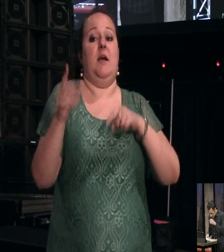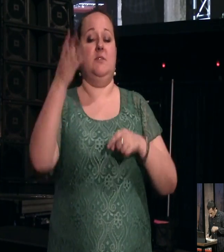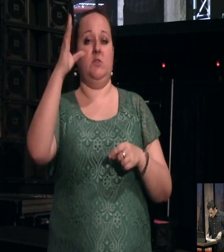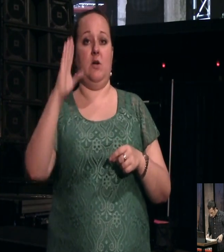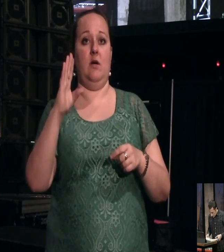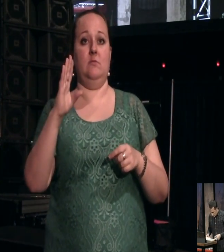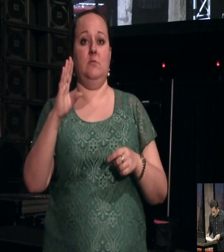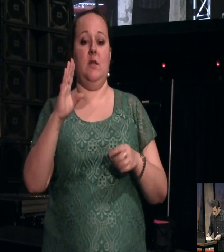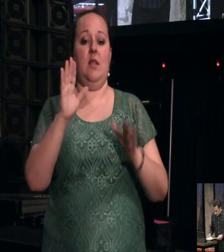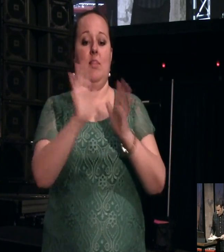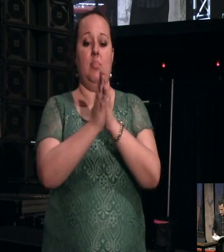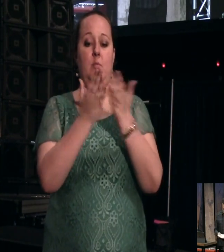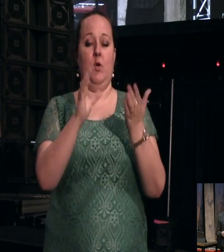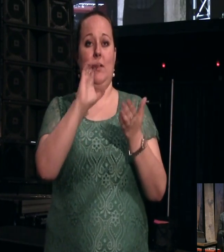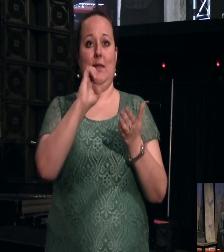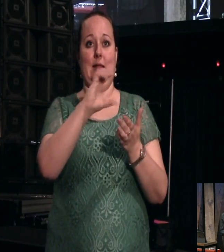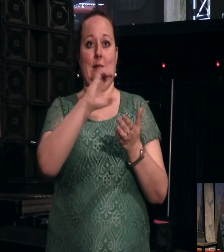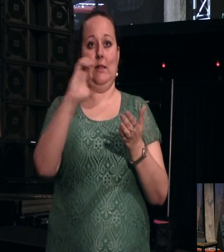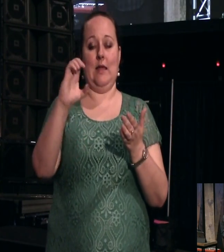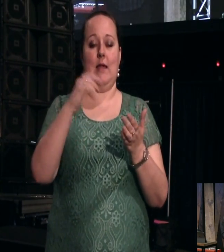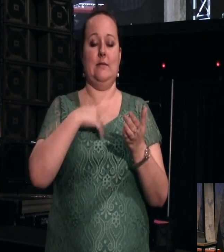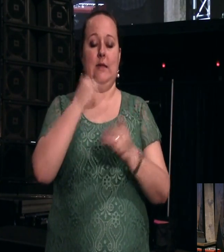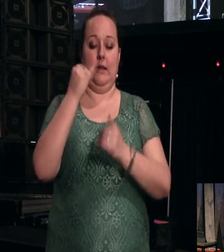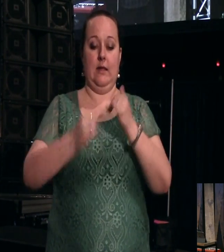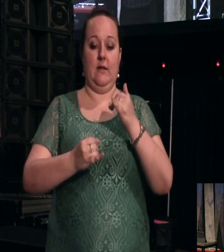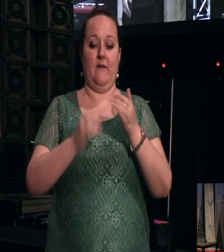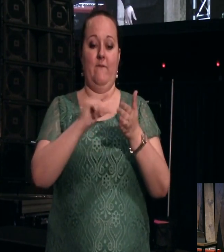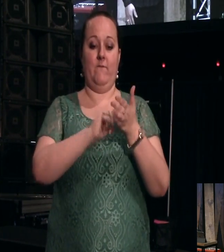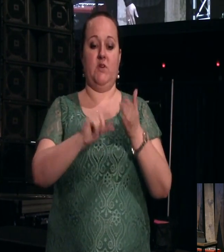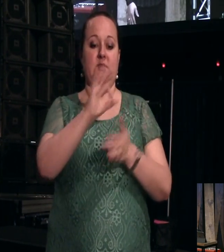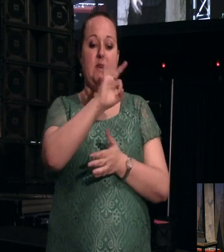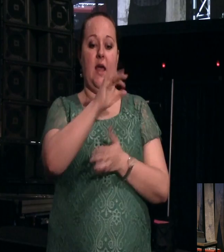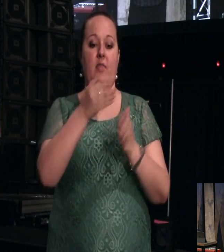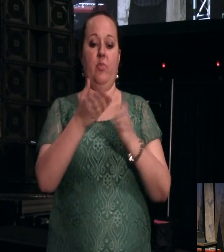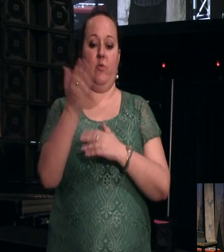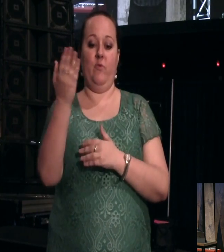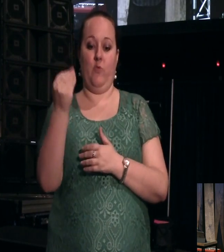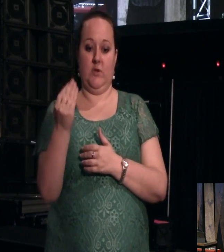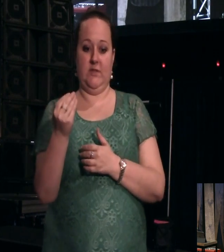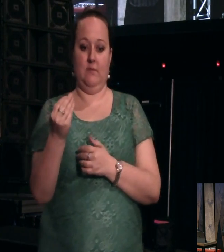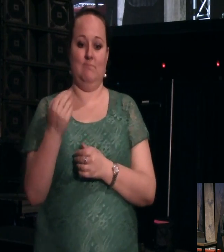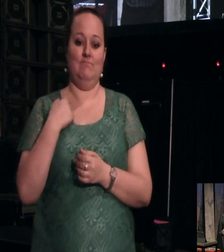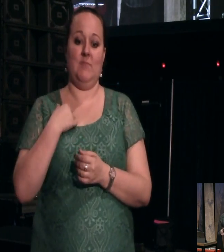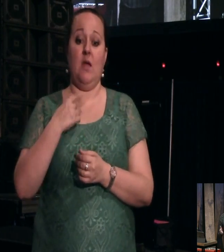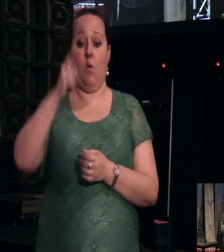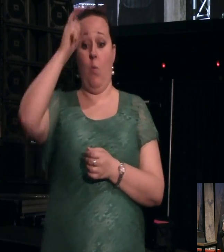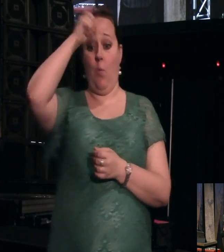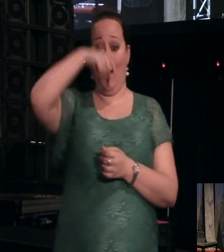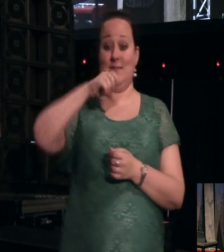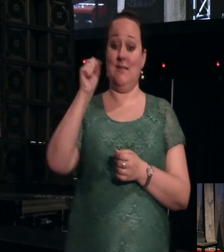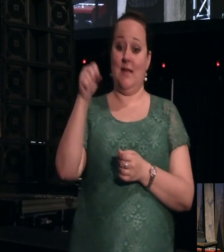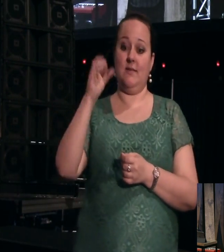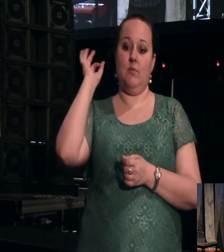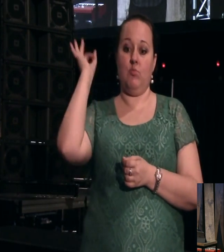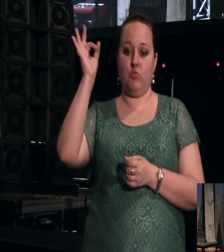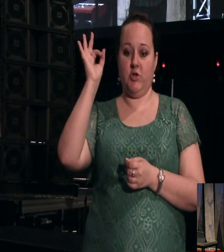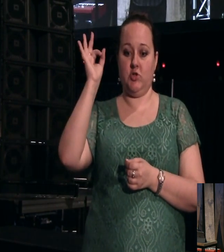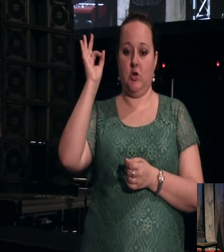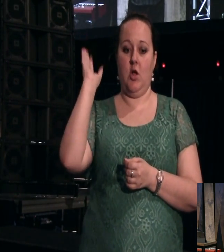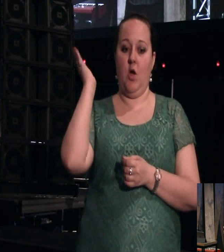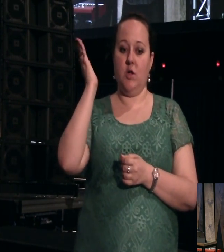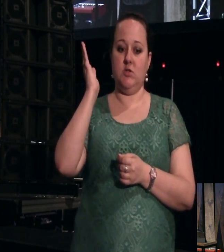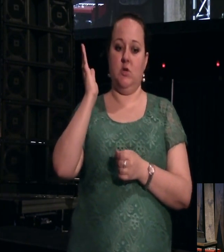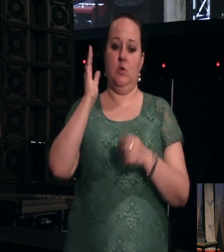God. Look at how the book of Ecclesiastes ends. I'll just read you verses 9 through 14. It